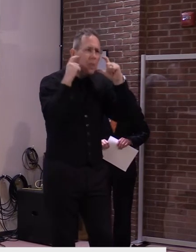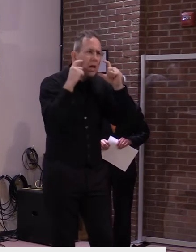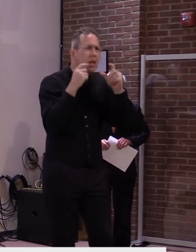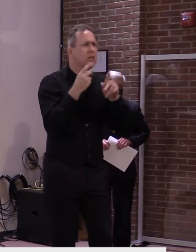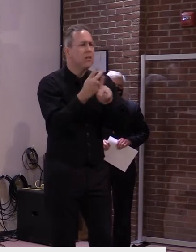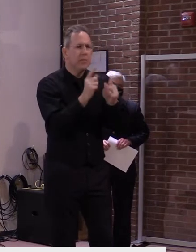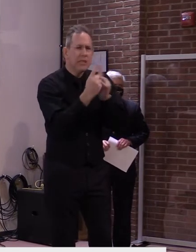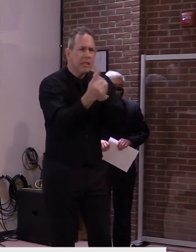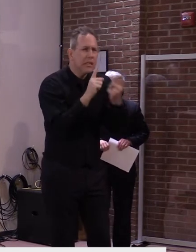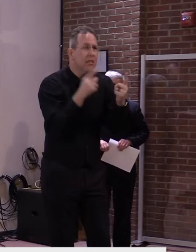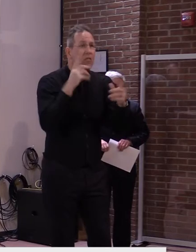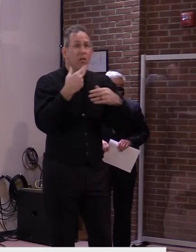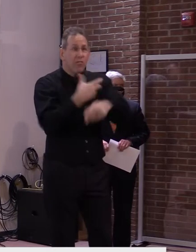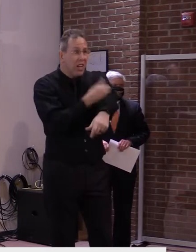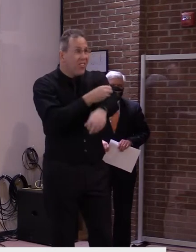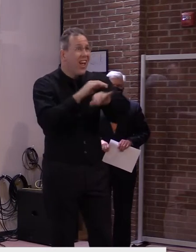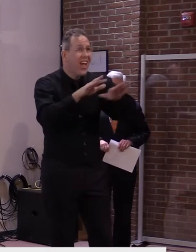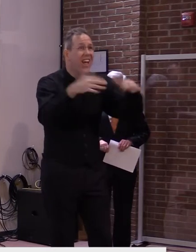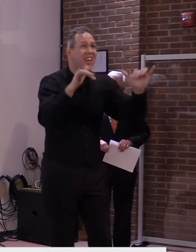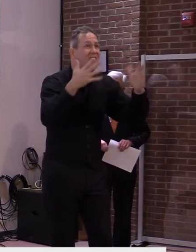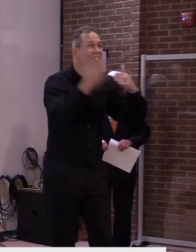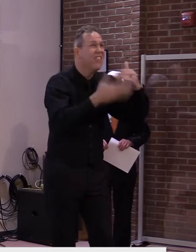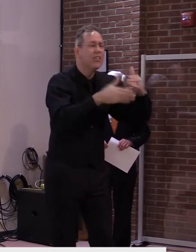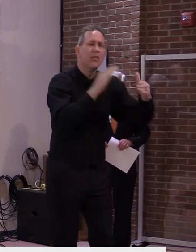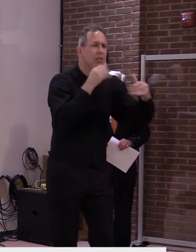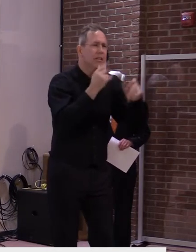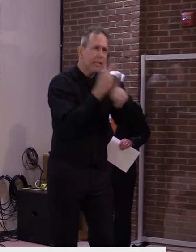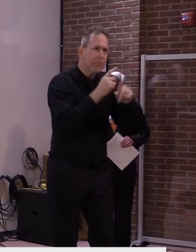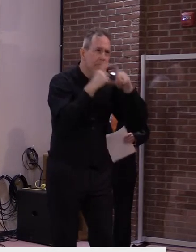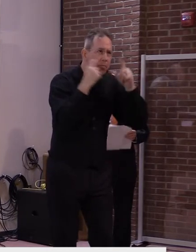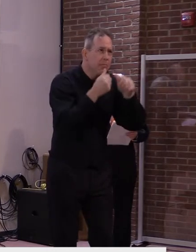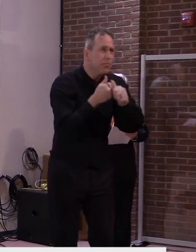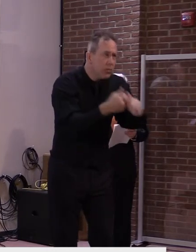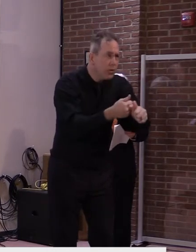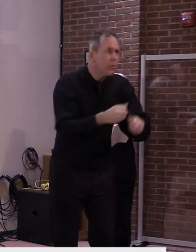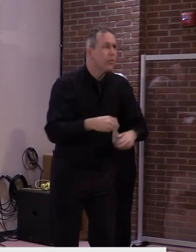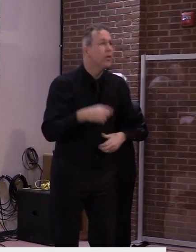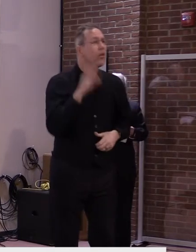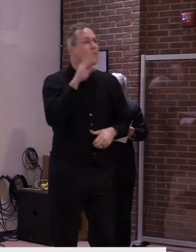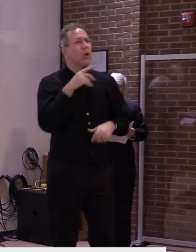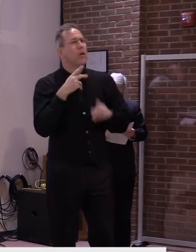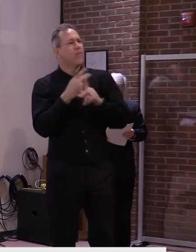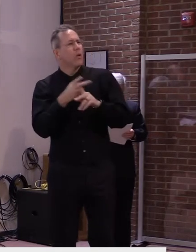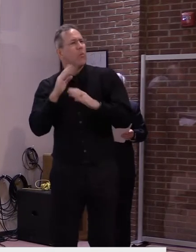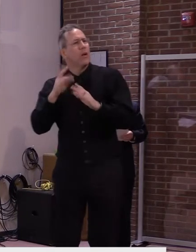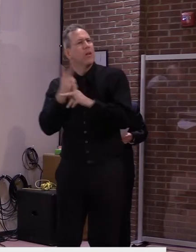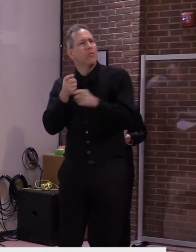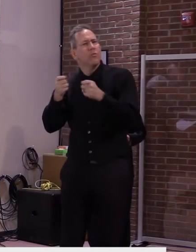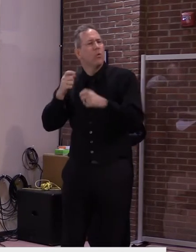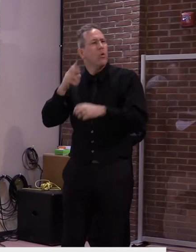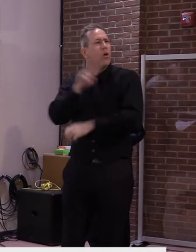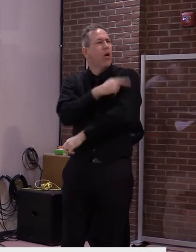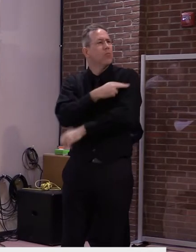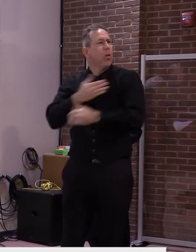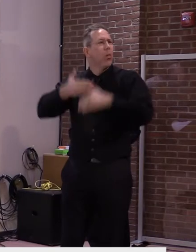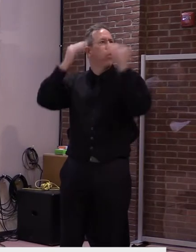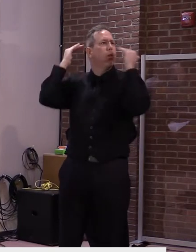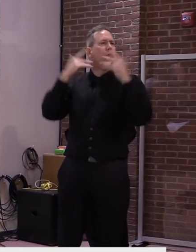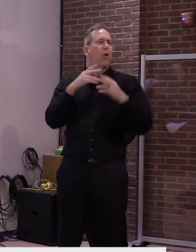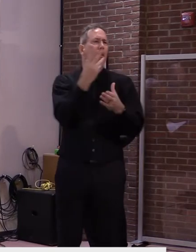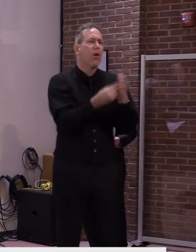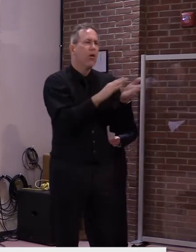strategy focused on limiting hospitalization and death, we can both open up more and keep people